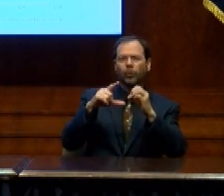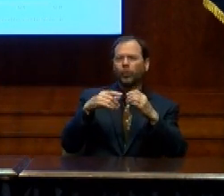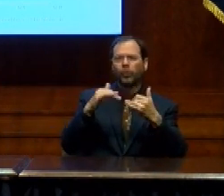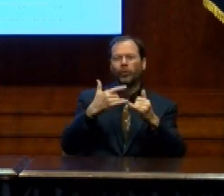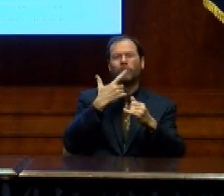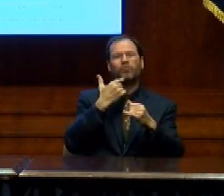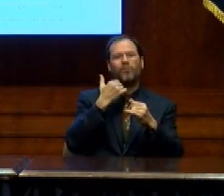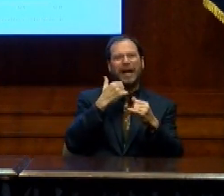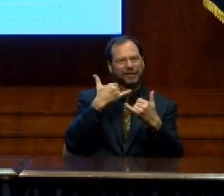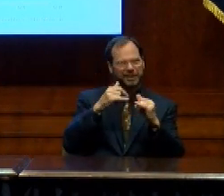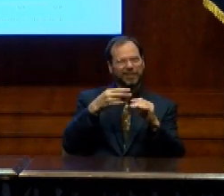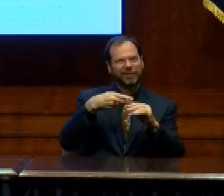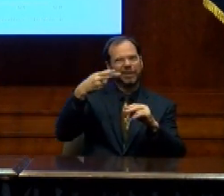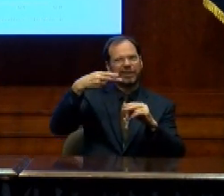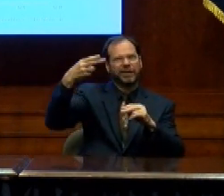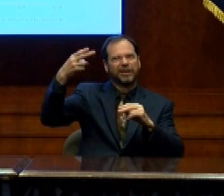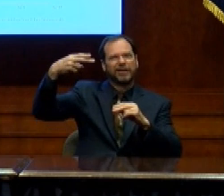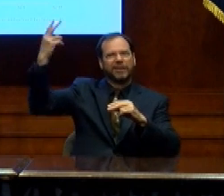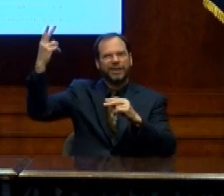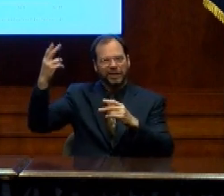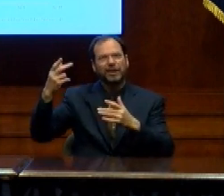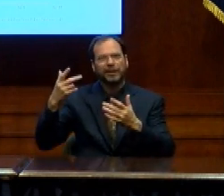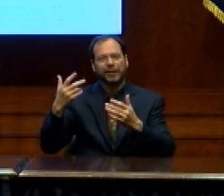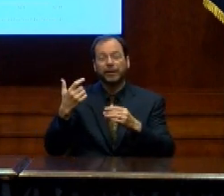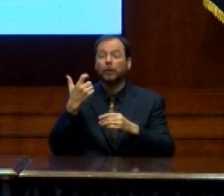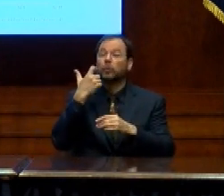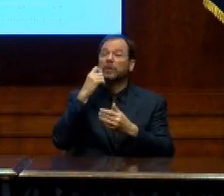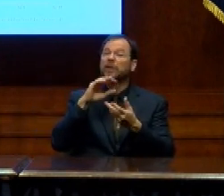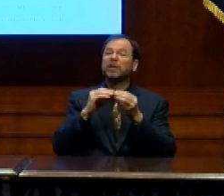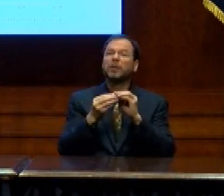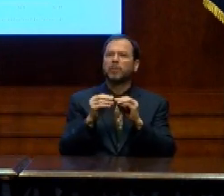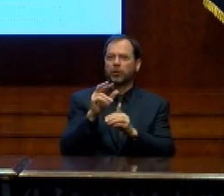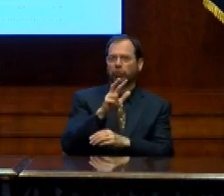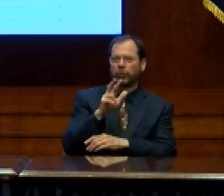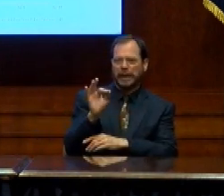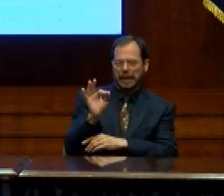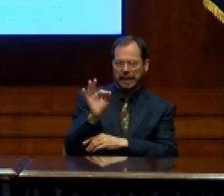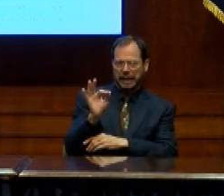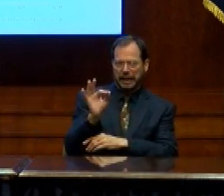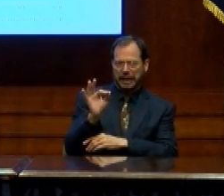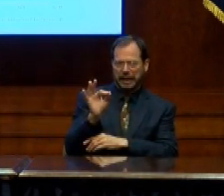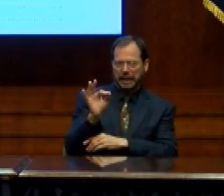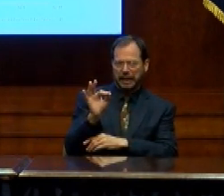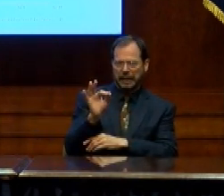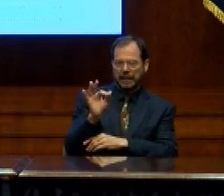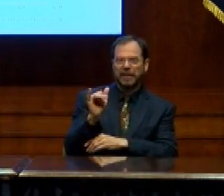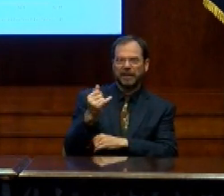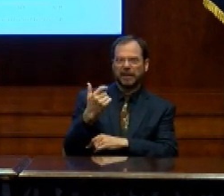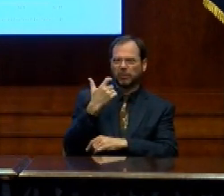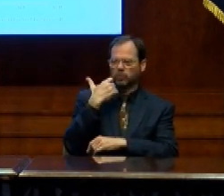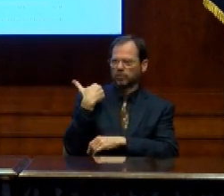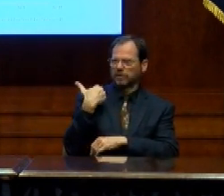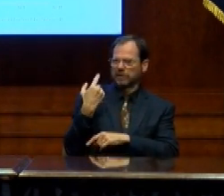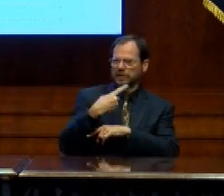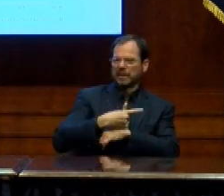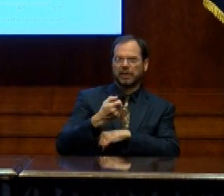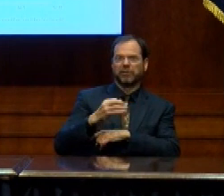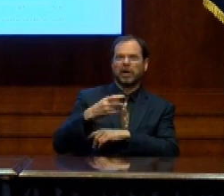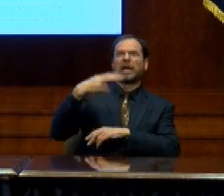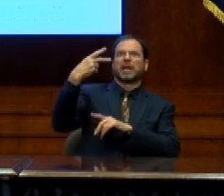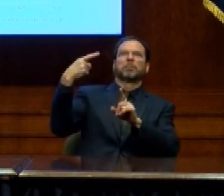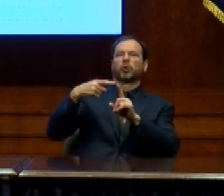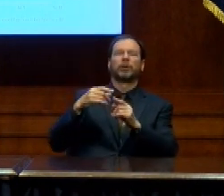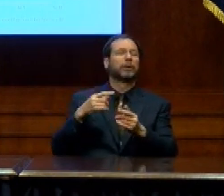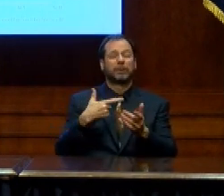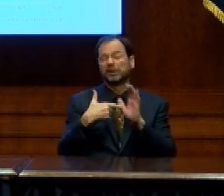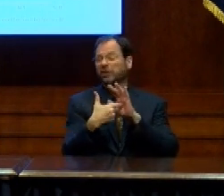line continues to go up, with the most recent number, 39, of the most recent day being their high water mark.